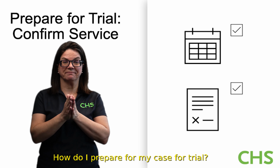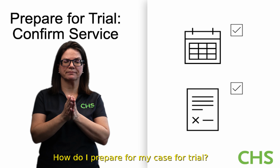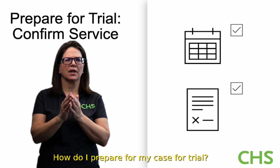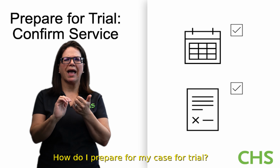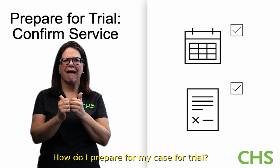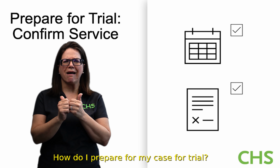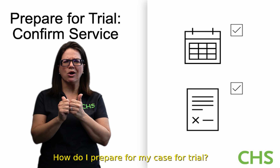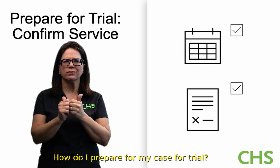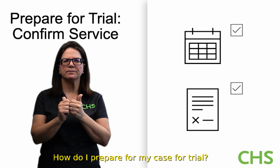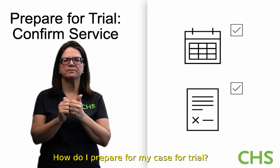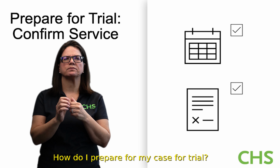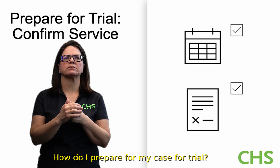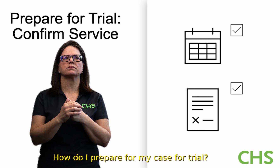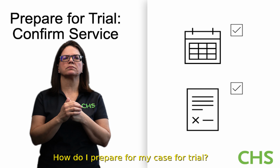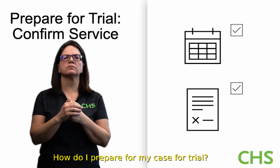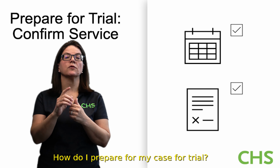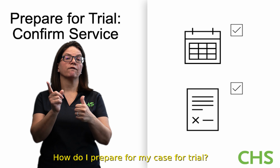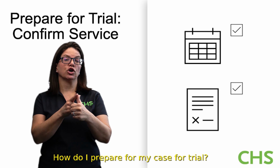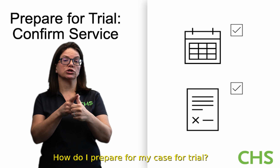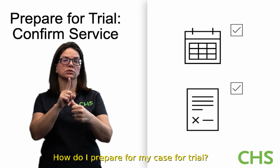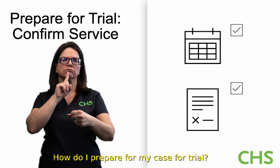How do I prepare for my case for trial?